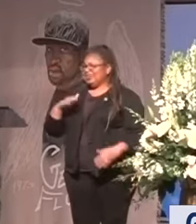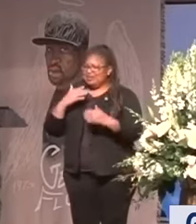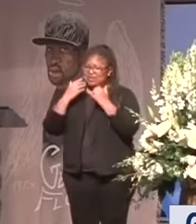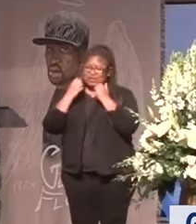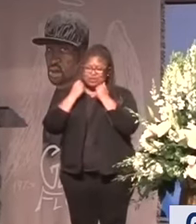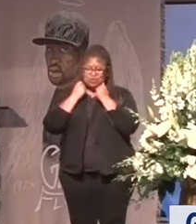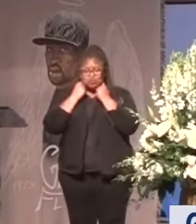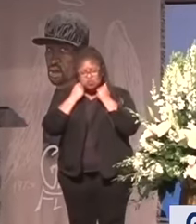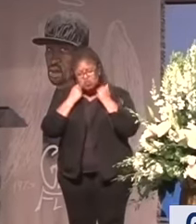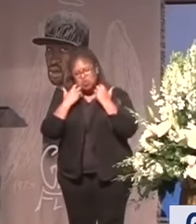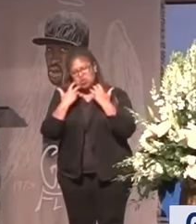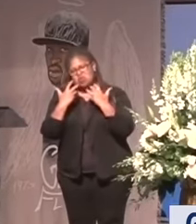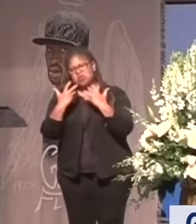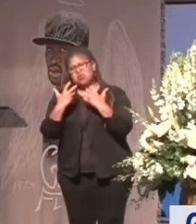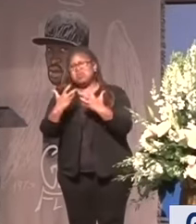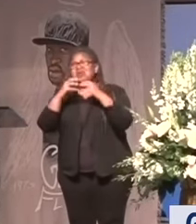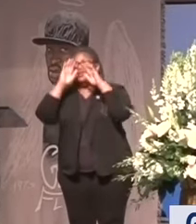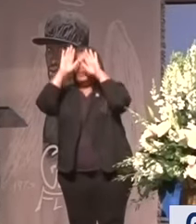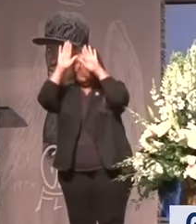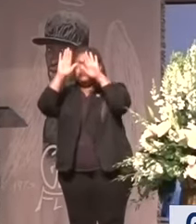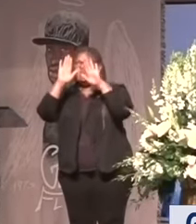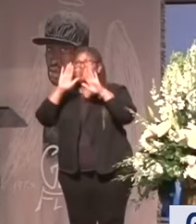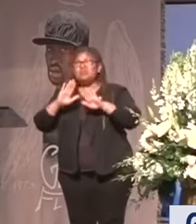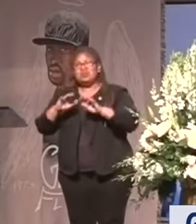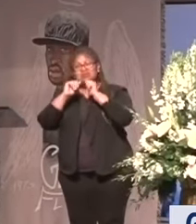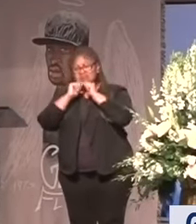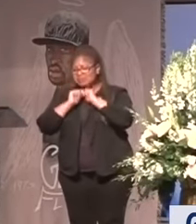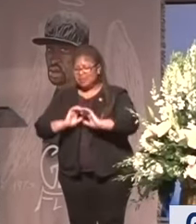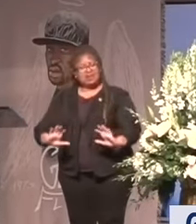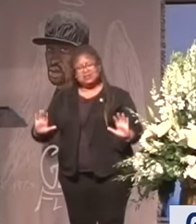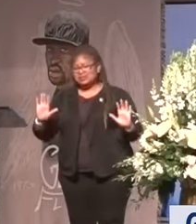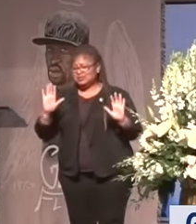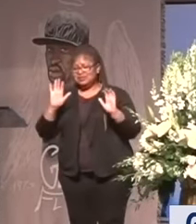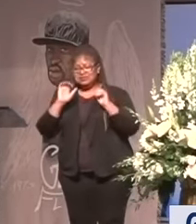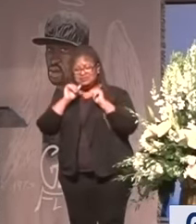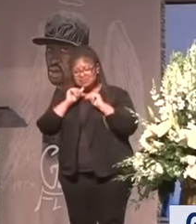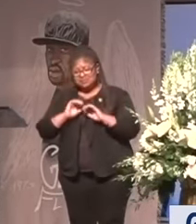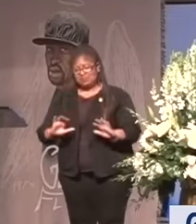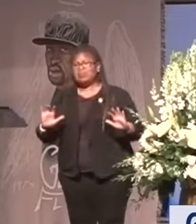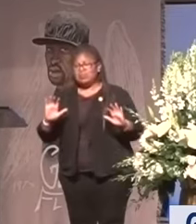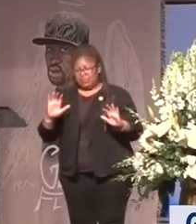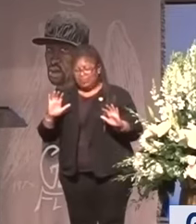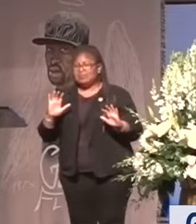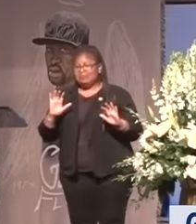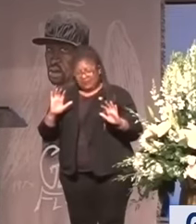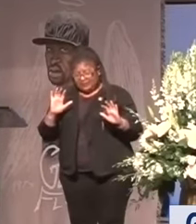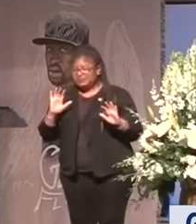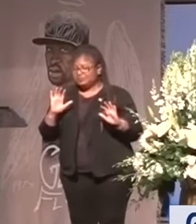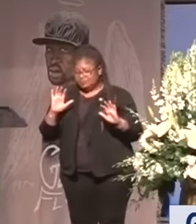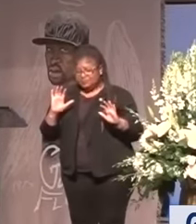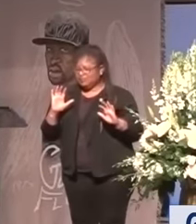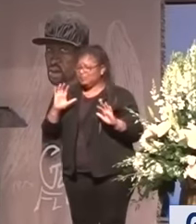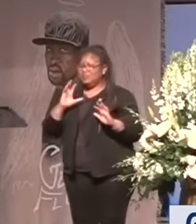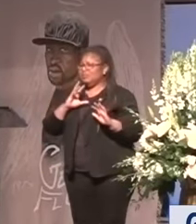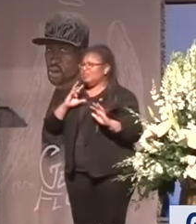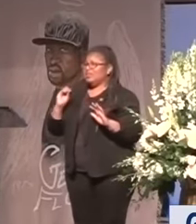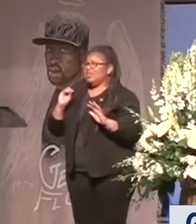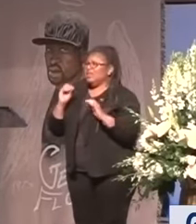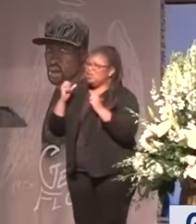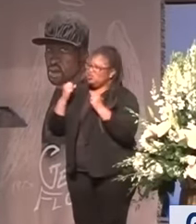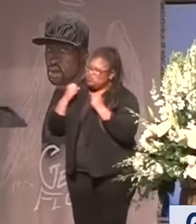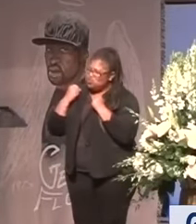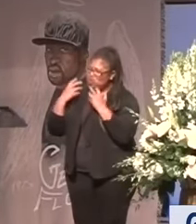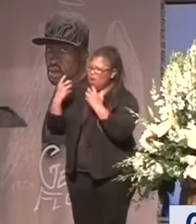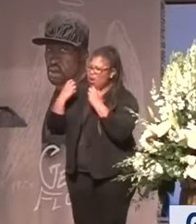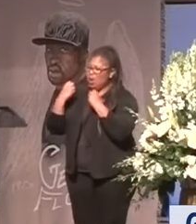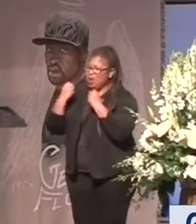so many wonderful blessings and so many